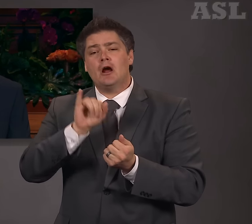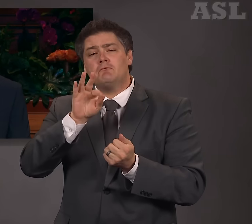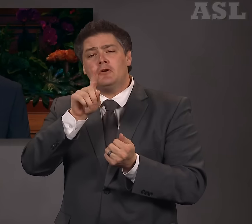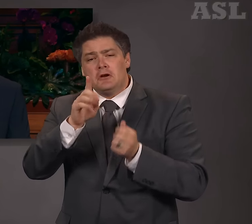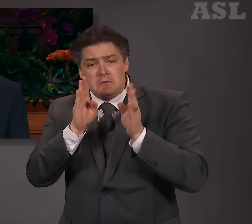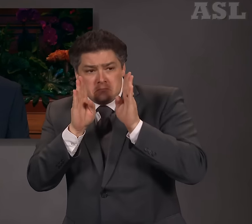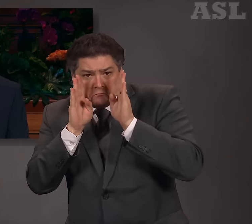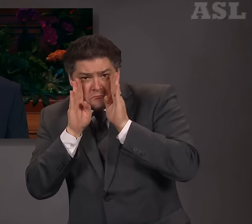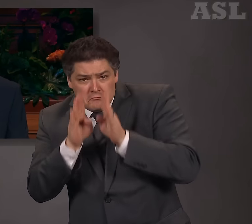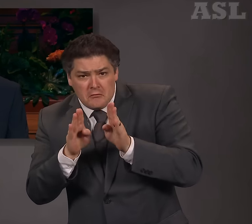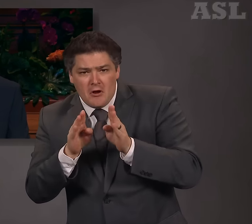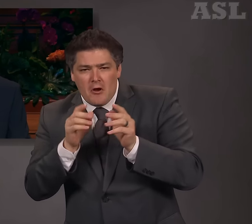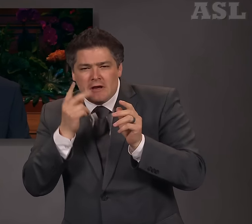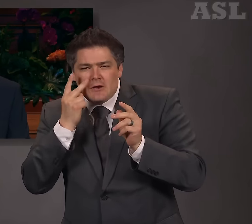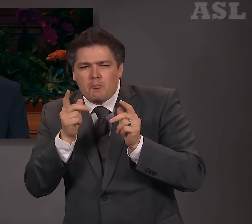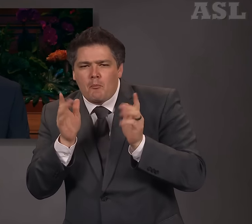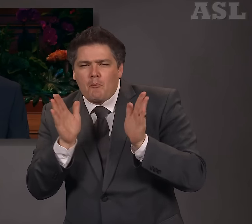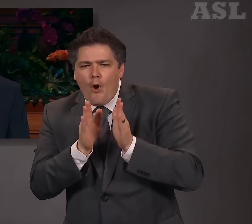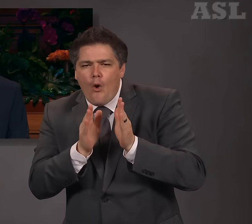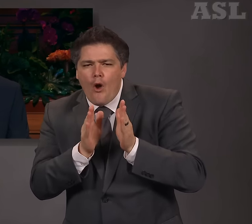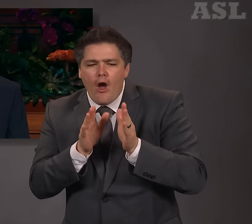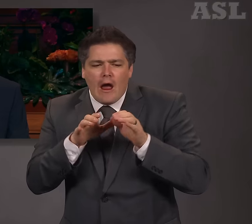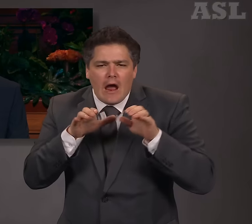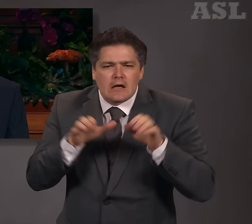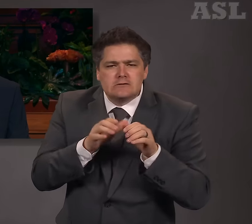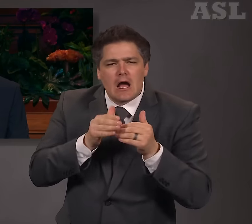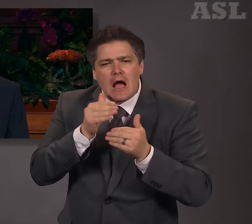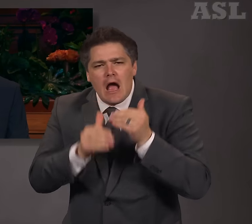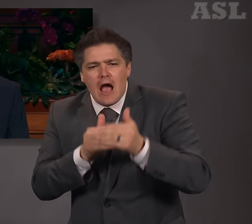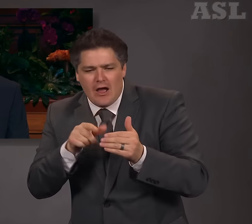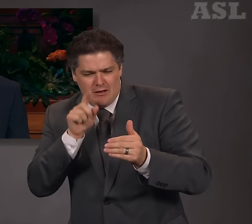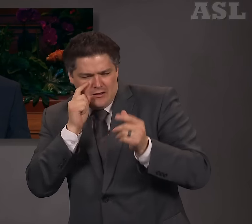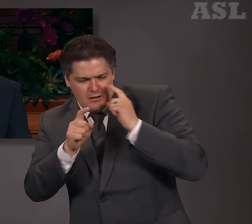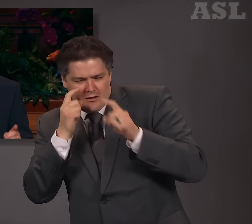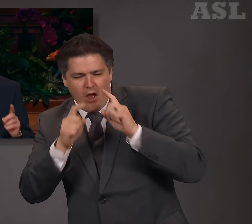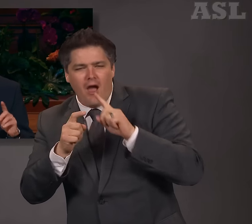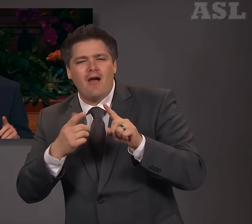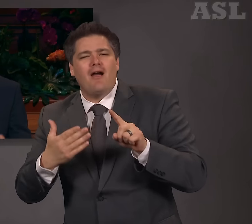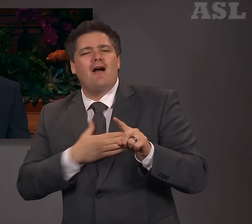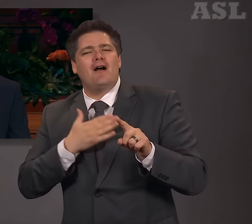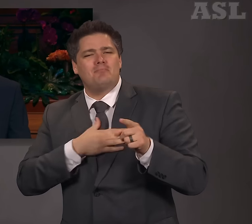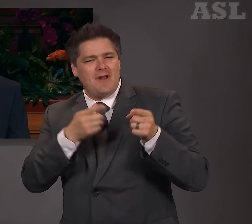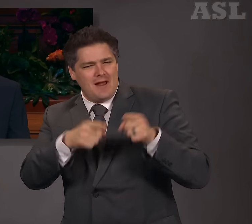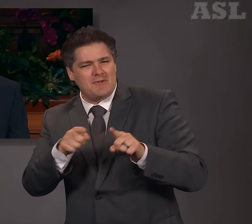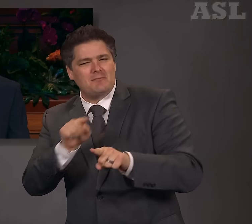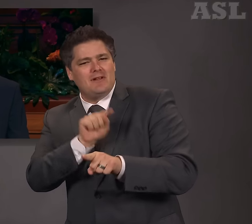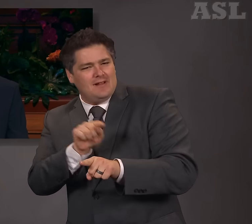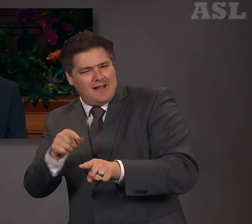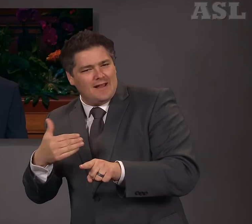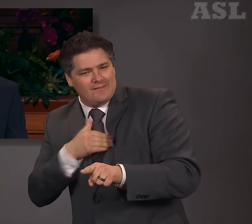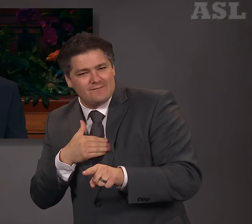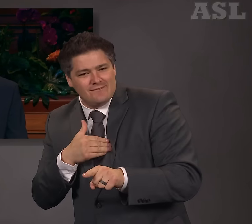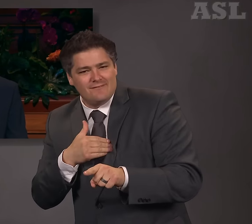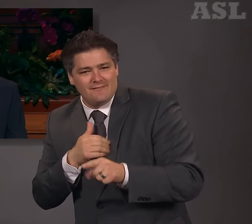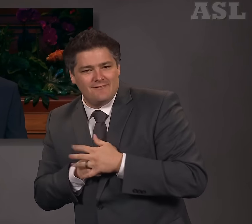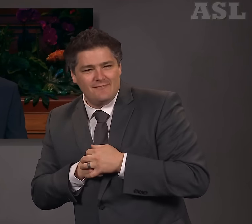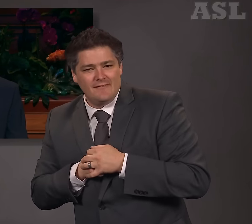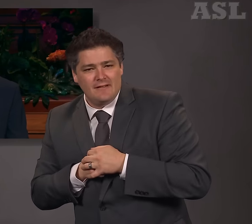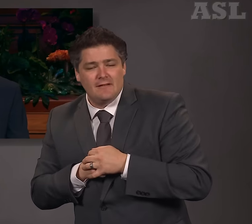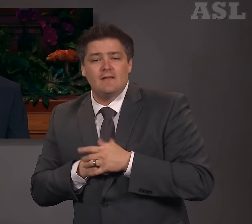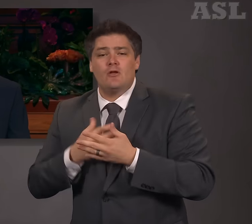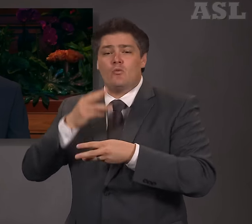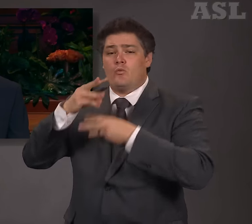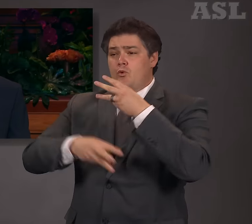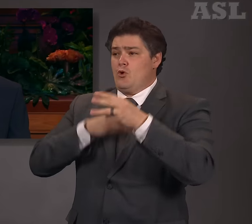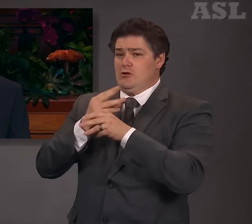for those with eyes to see and ears to hear. Our world today is often characterized by fear